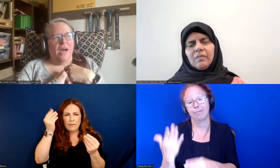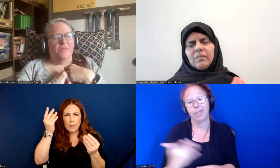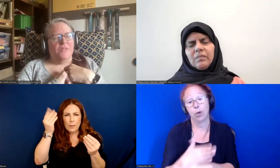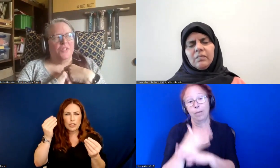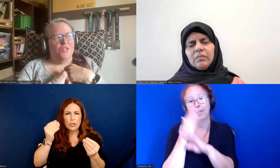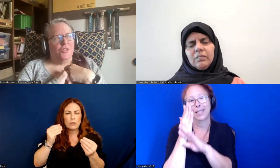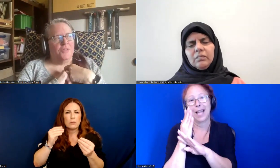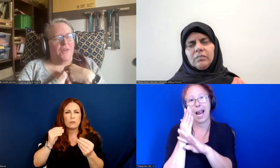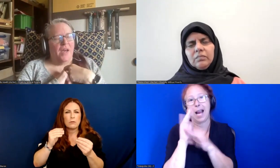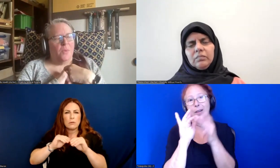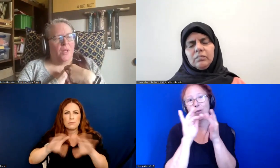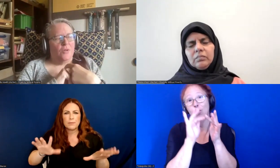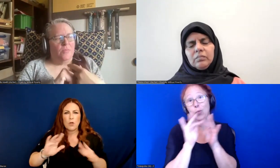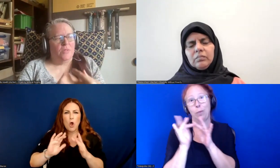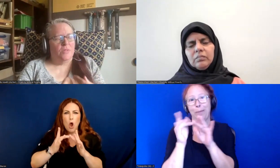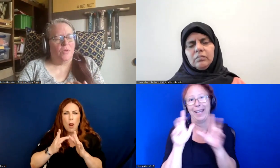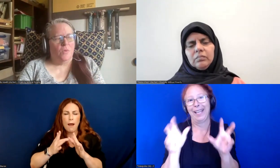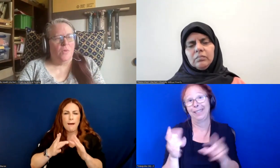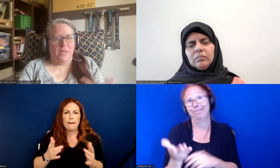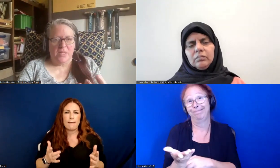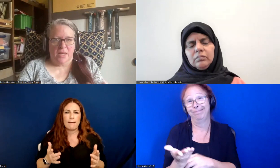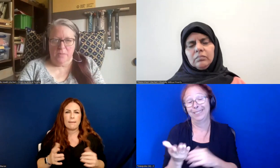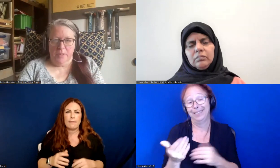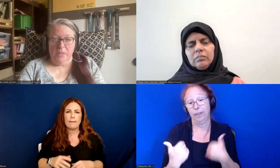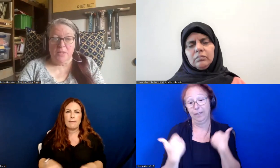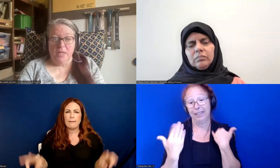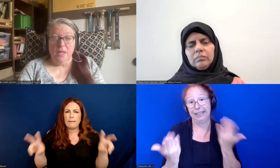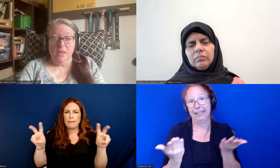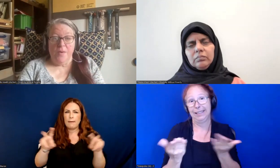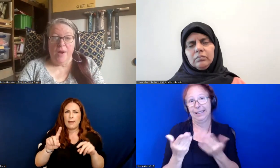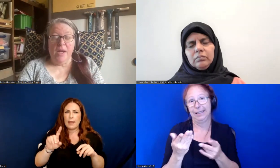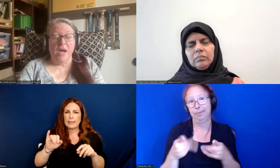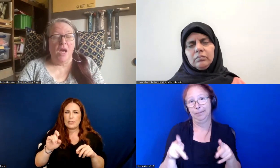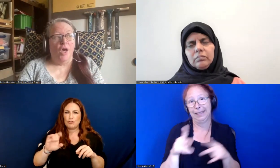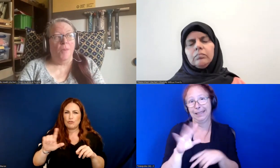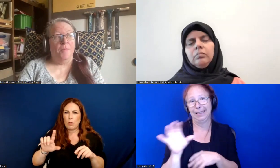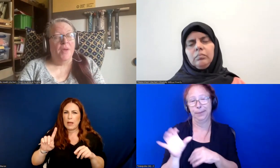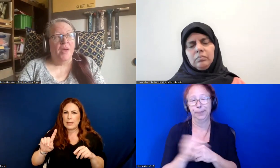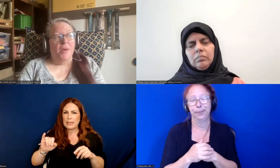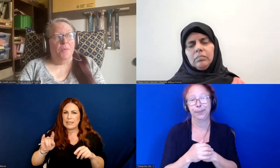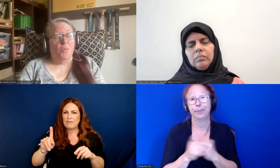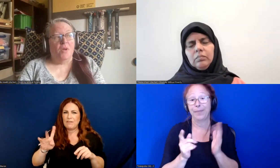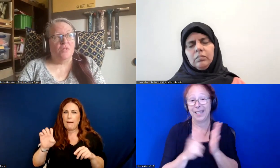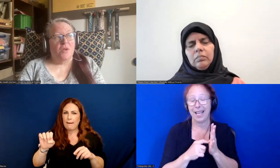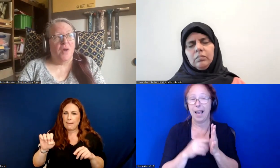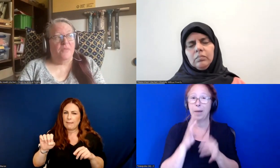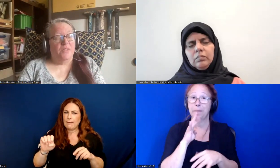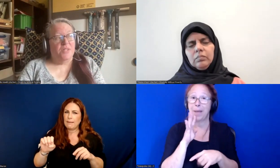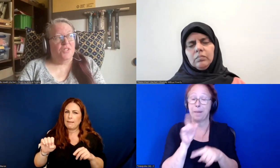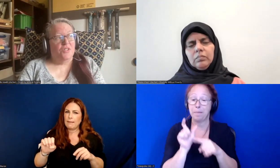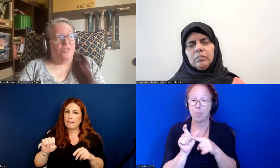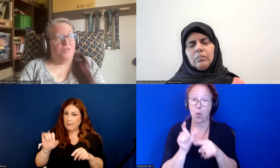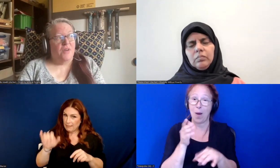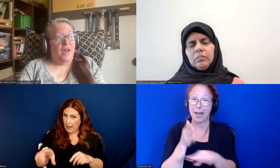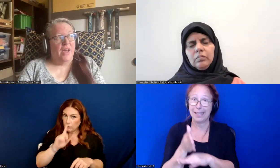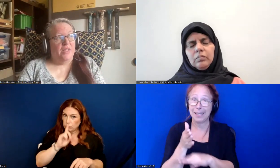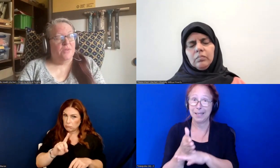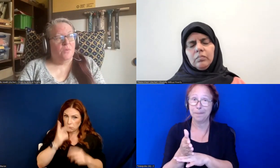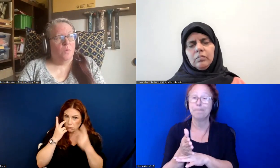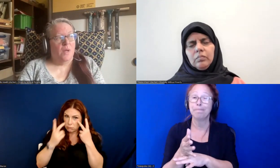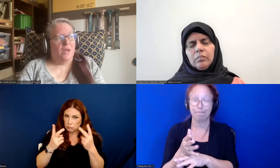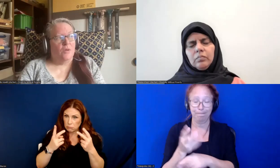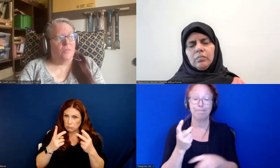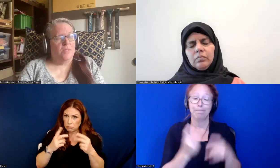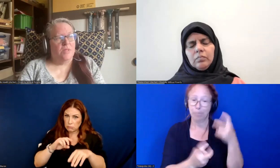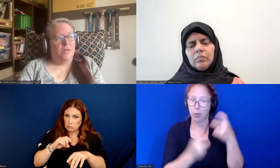we have a digital divide when it comes to accessibility, right? But we also have a digital